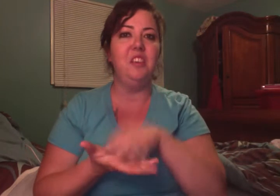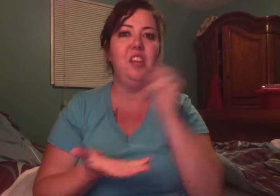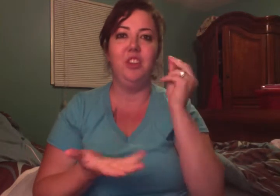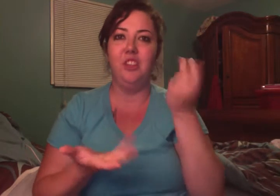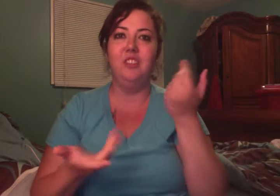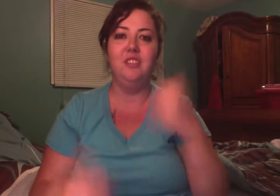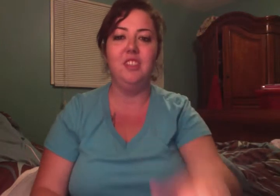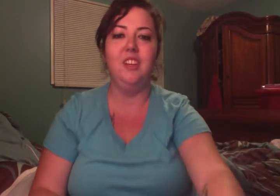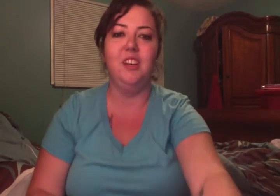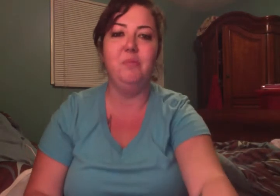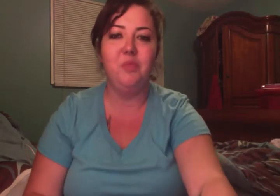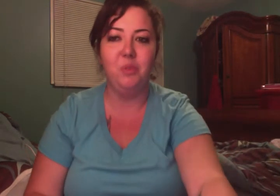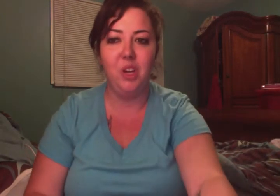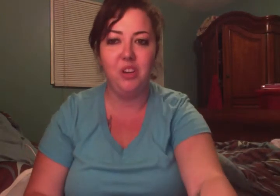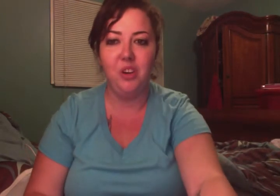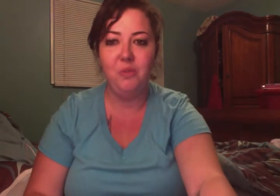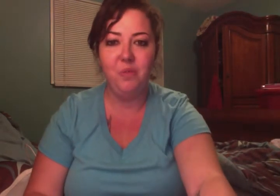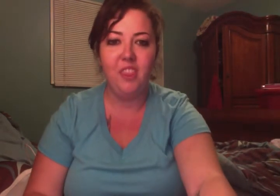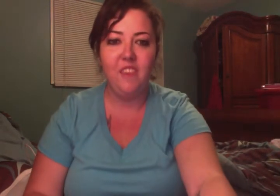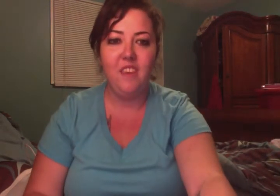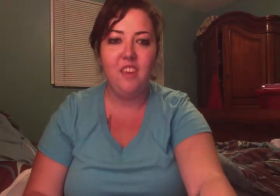learn. We all know.